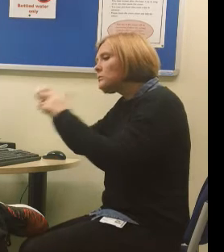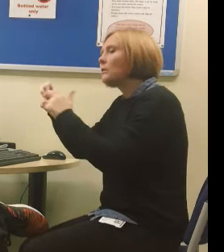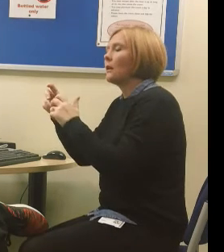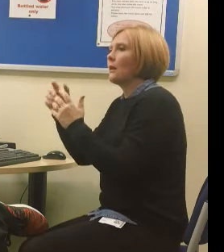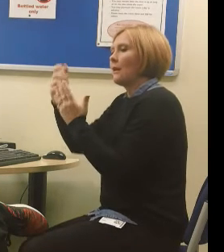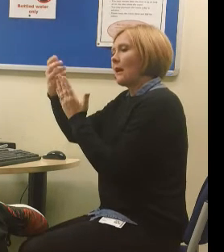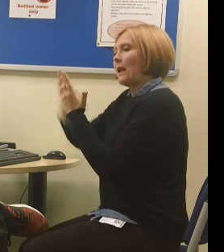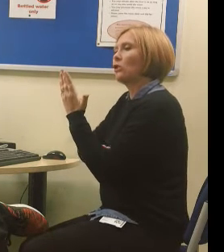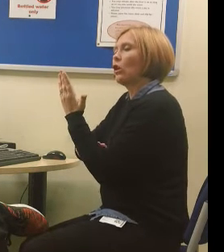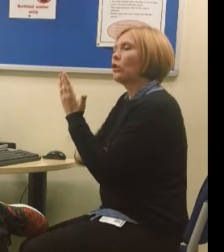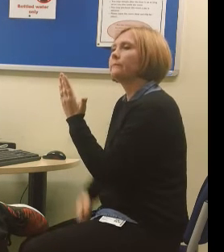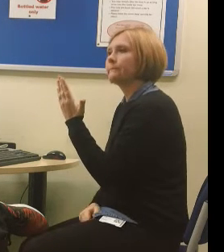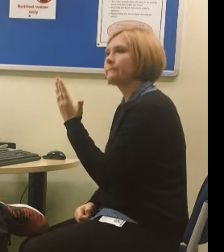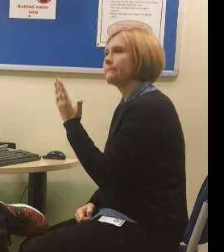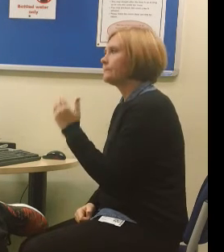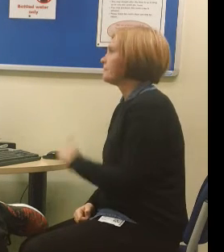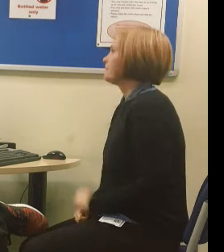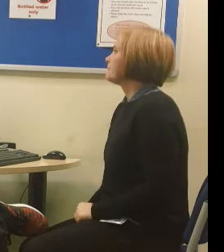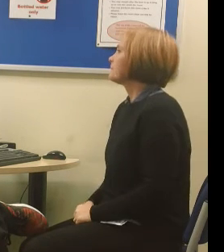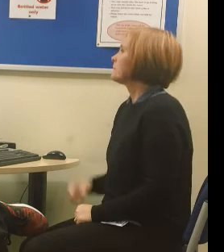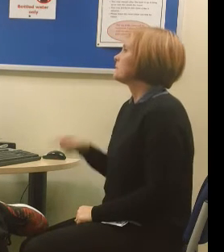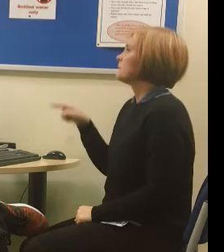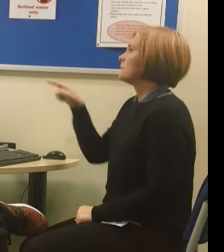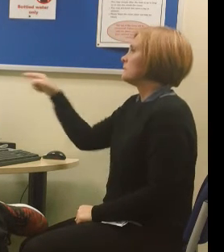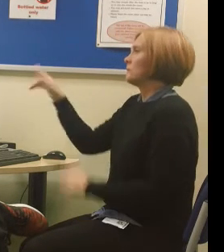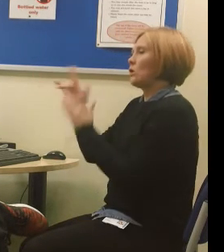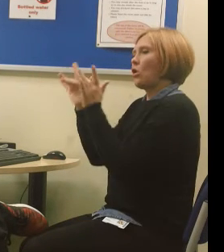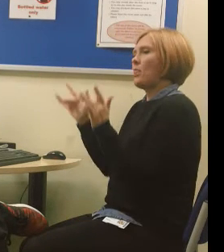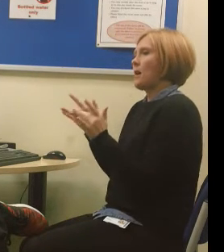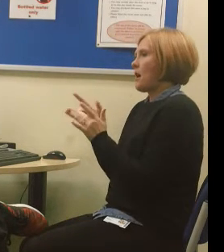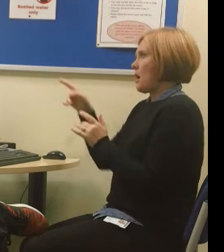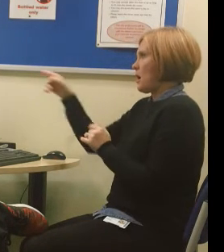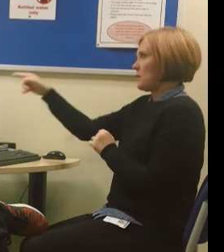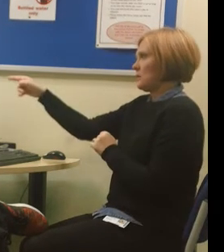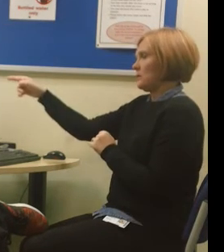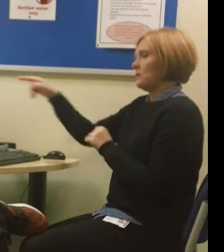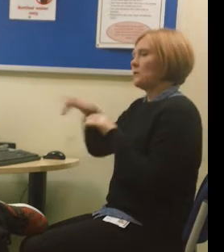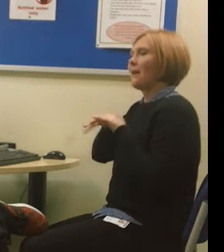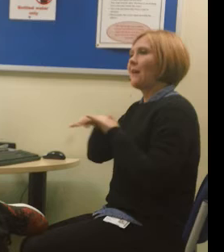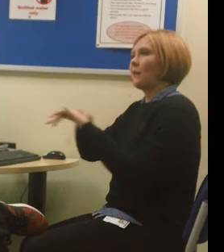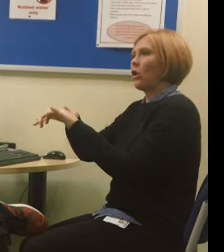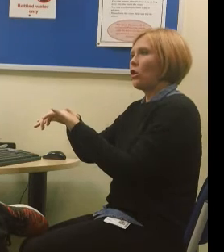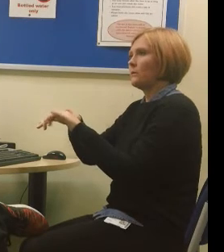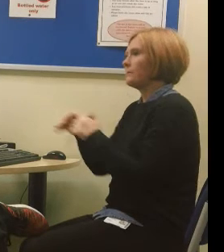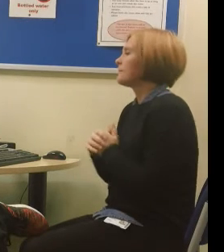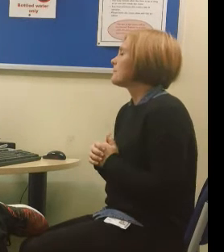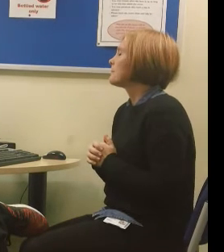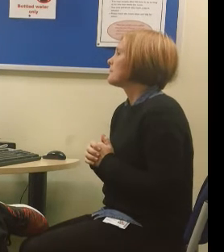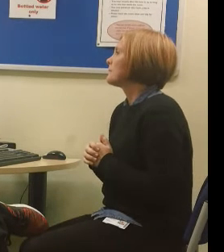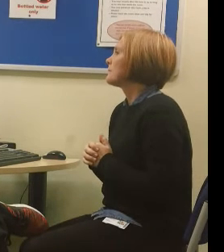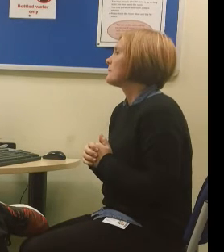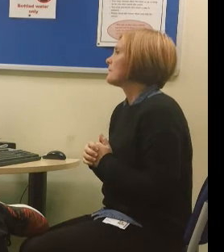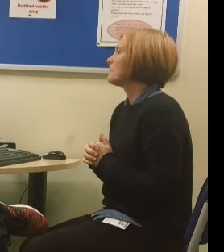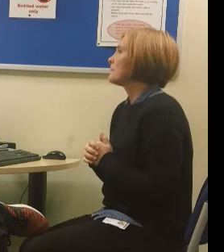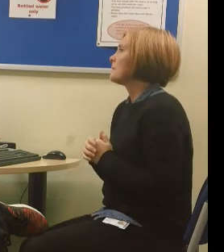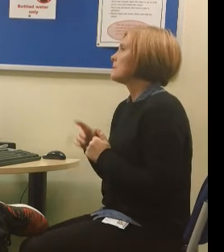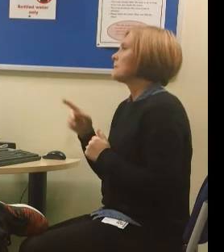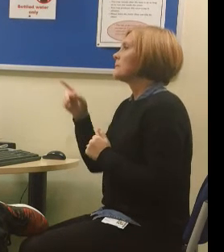From the catalogue homepage here, you have a variety of different search options. You can also check other local library catalogues, and you can log